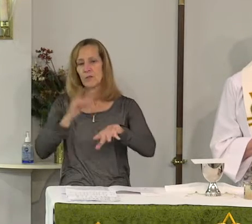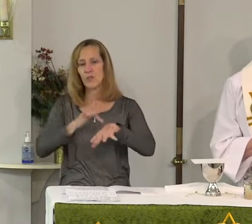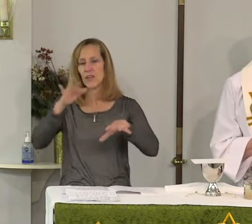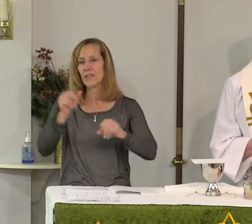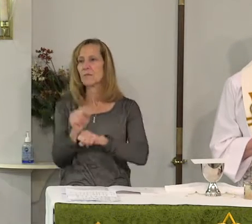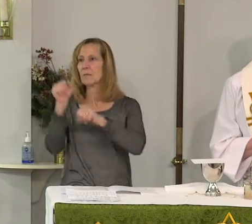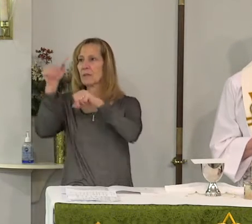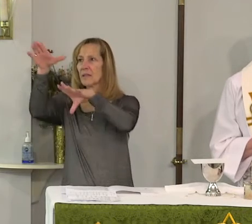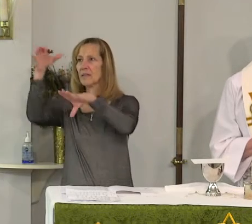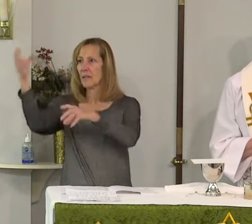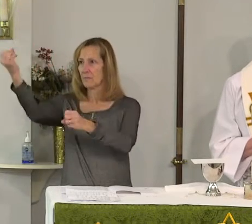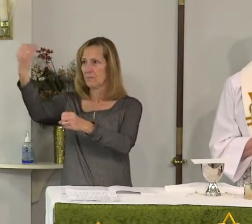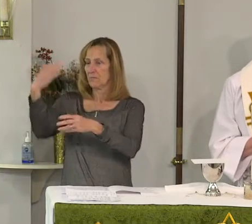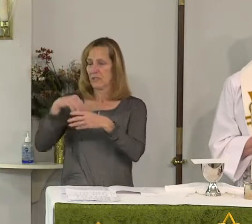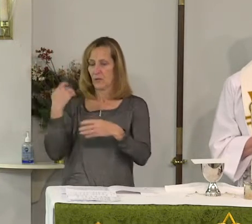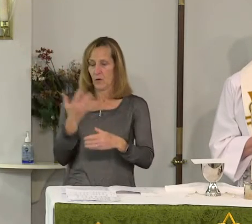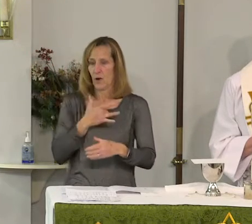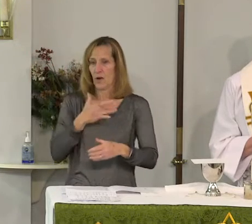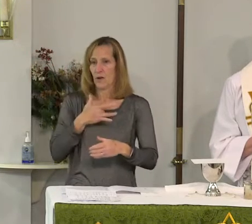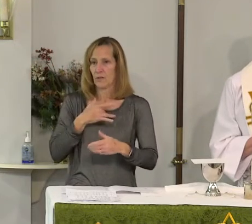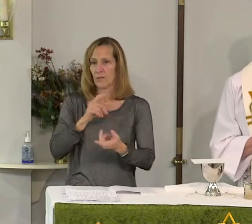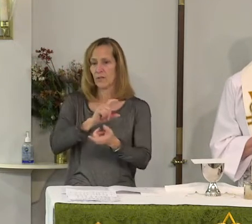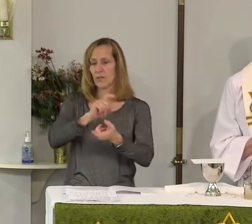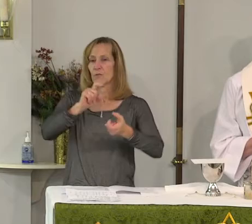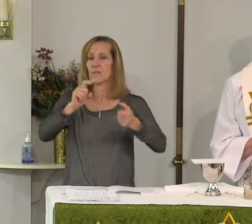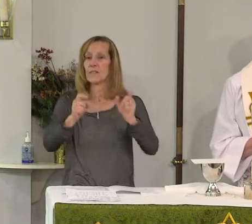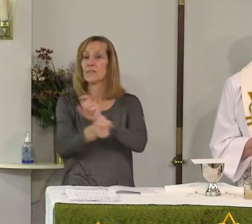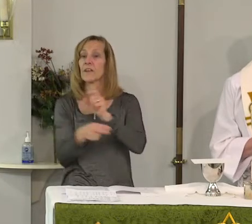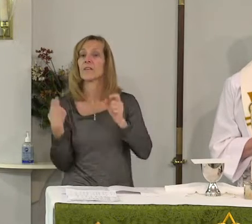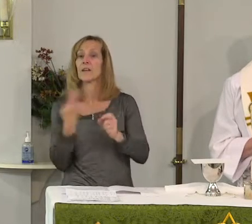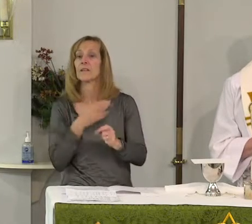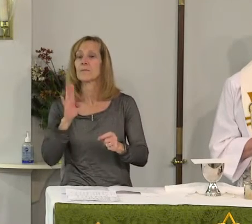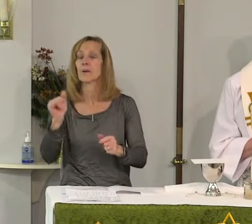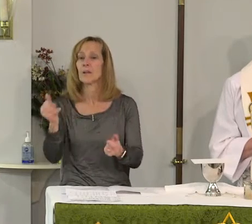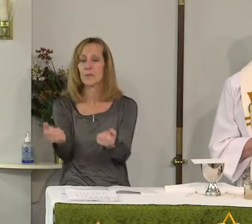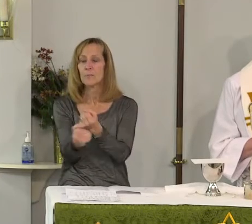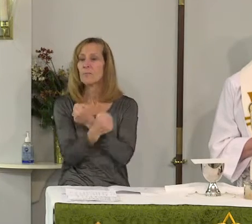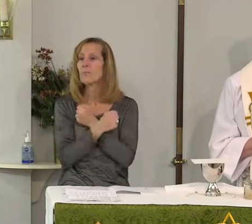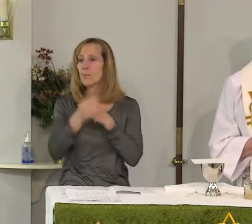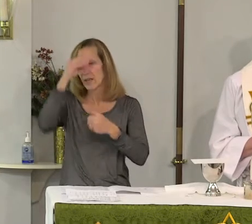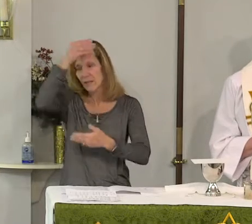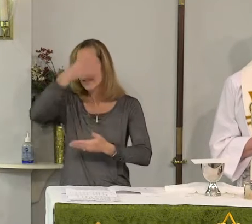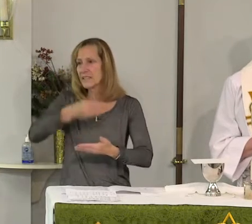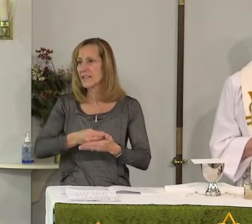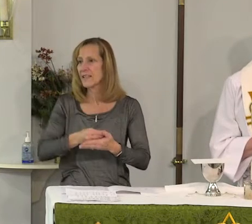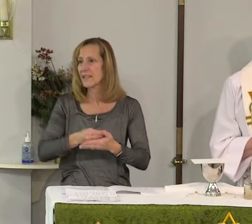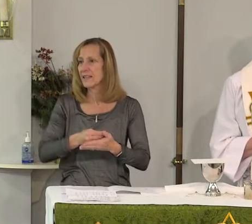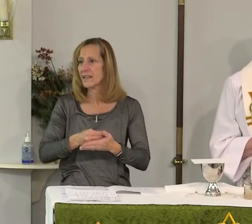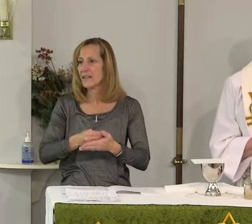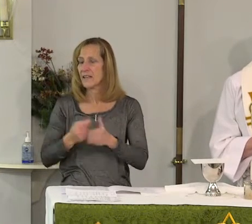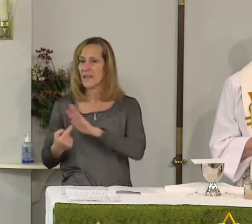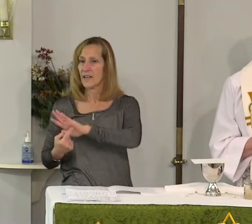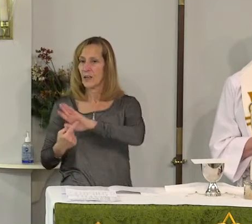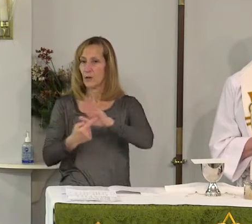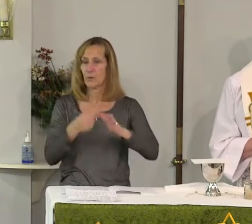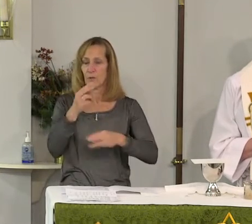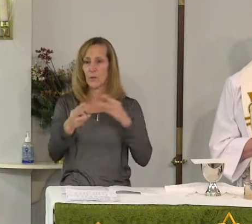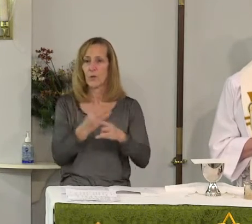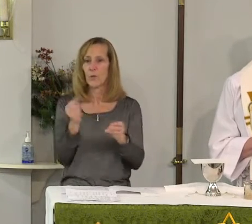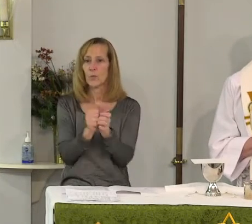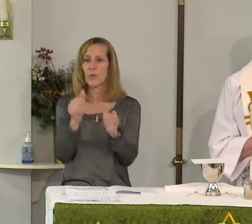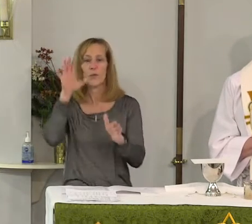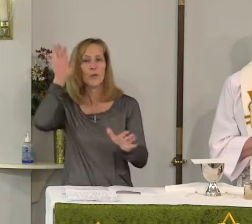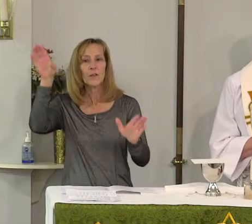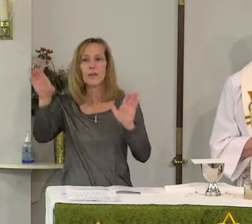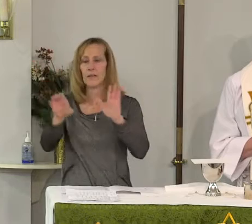mountaintop into our hearts. Transfigure us by your beloved Son, and illumine the world with your